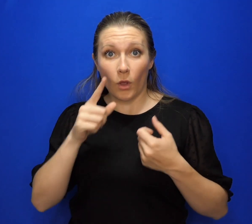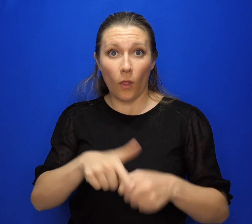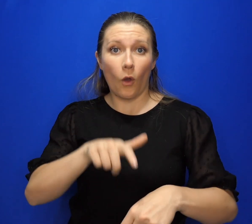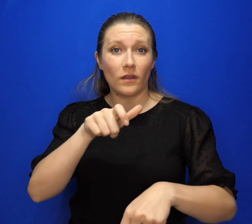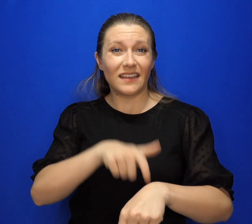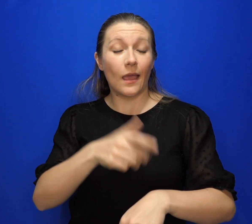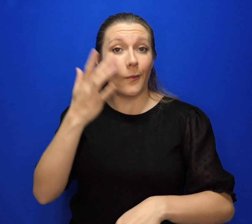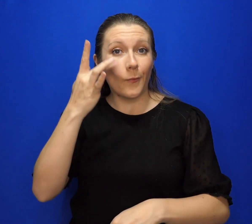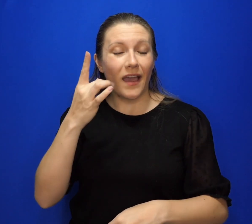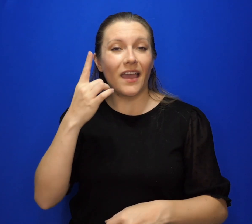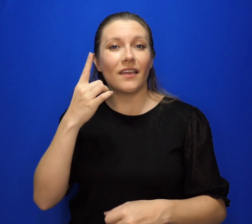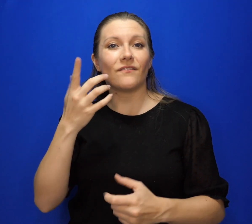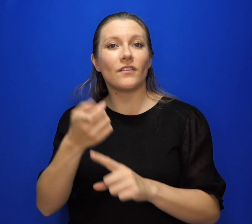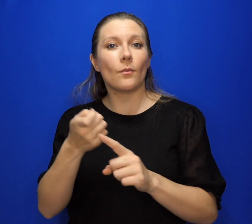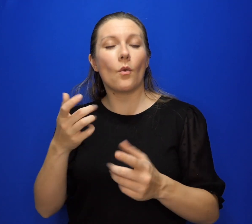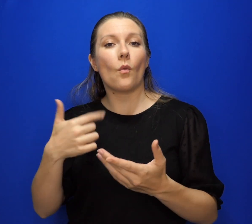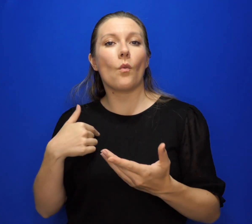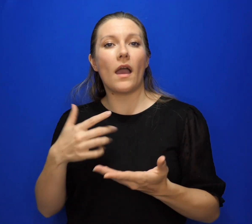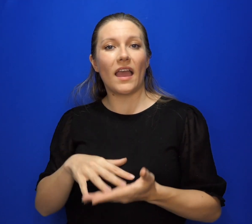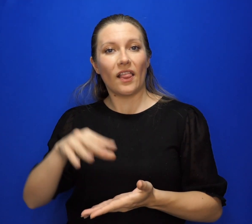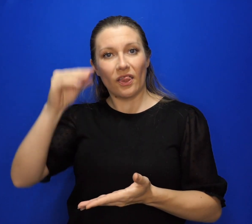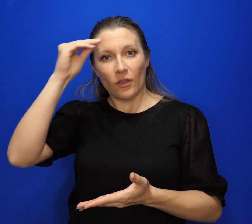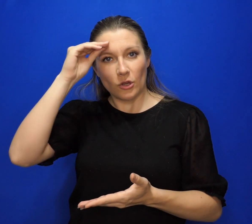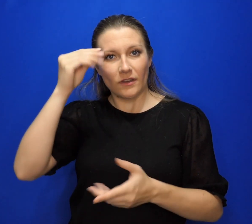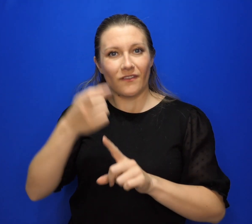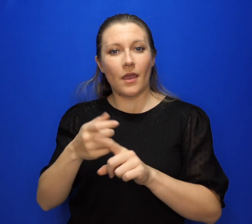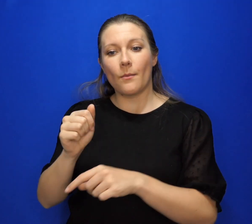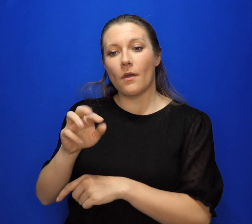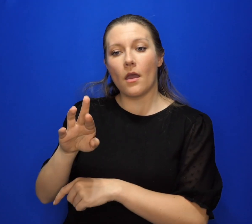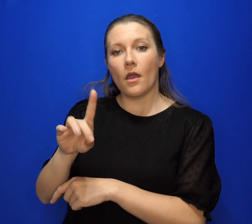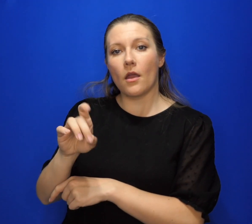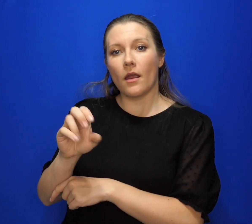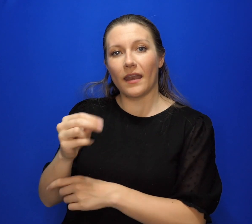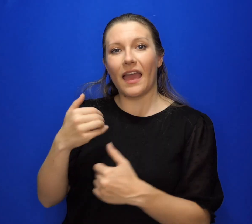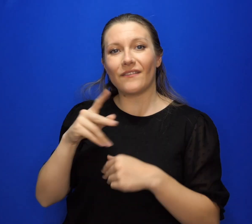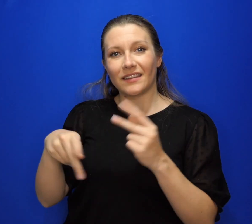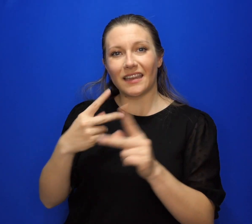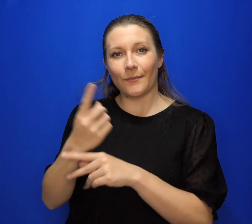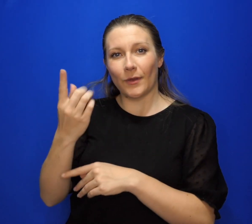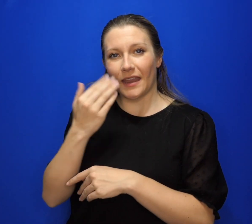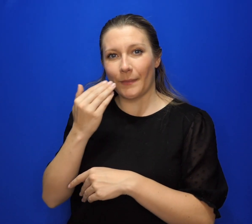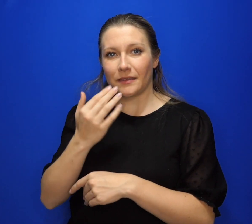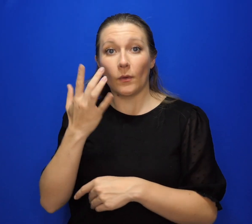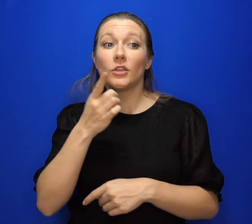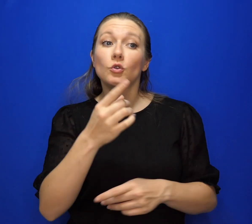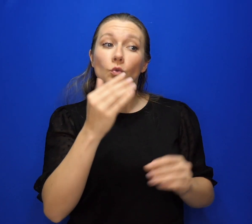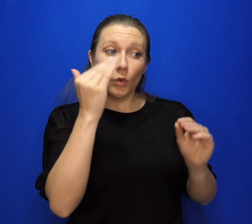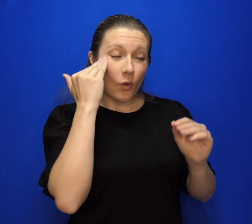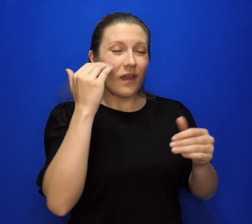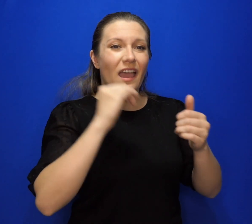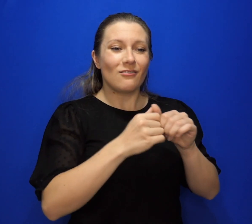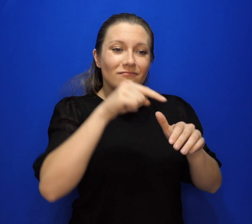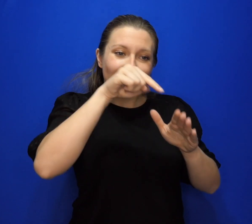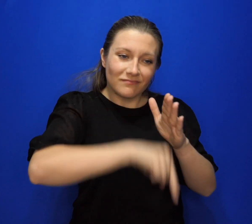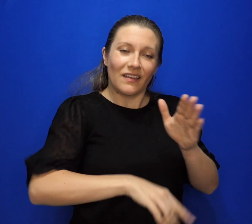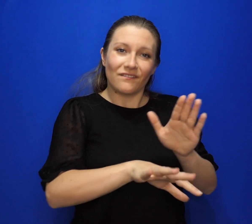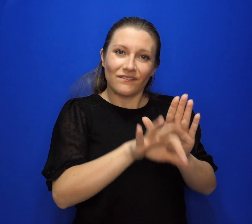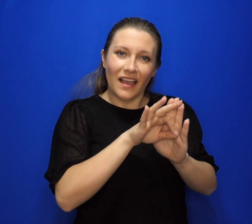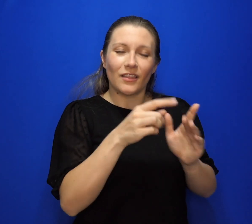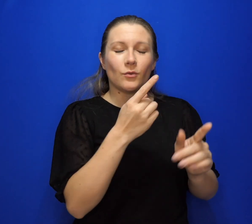1 diabetes. Because you know how to dig for more information and to find the right resources. And I know what's happening in front of me.